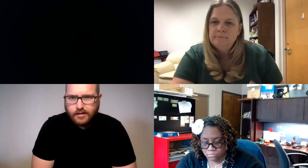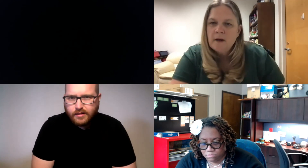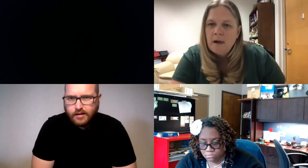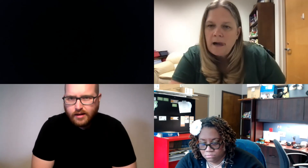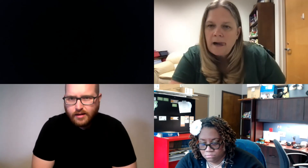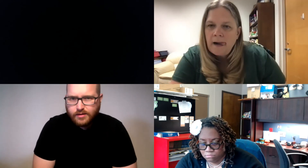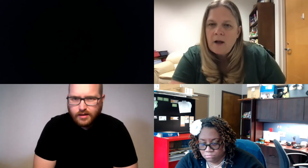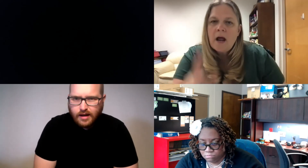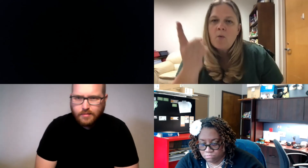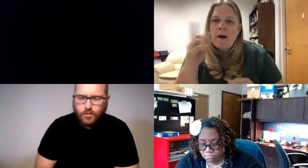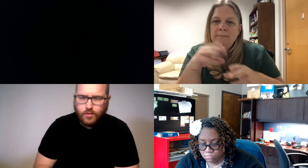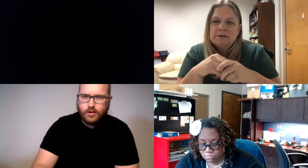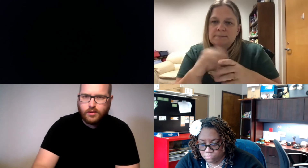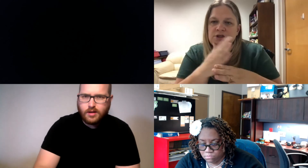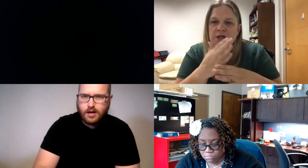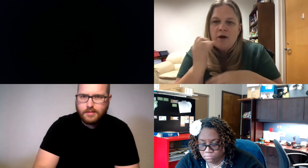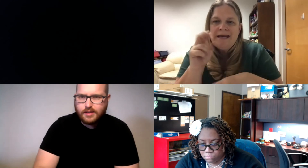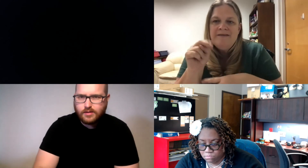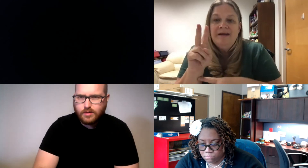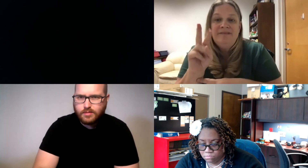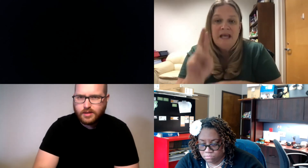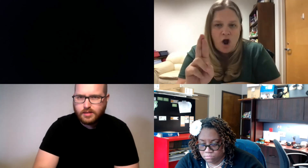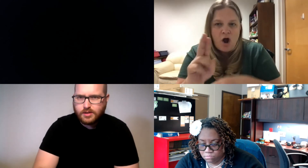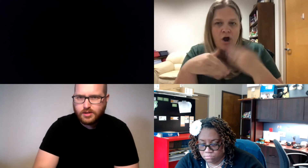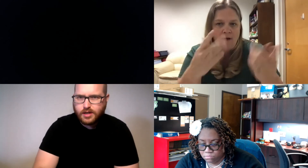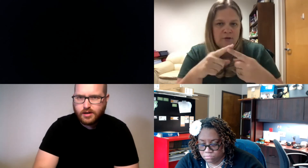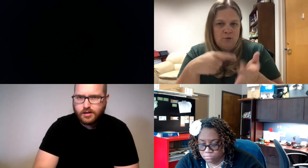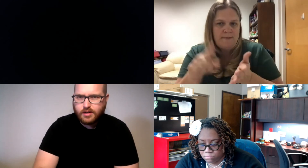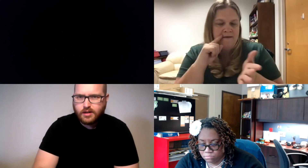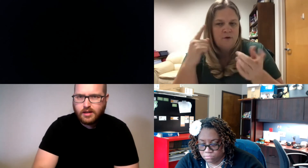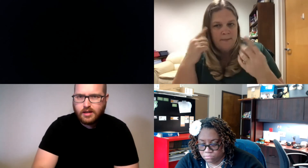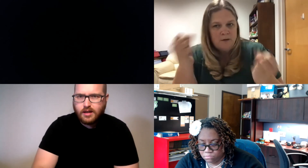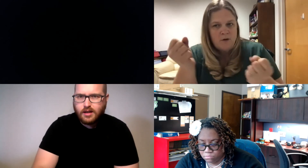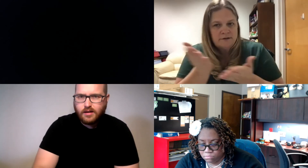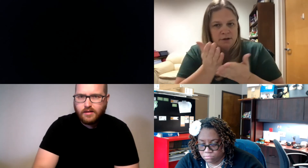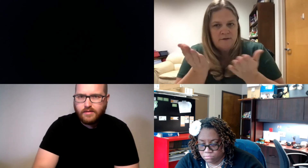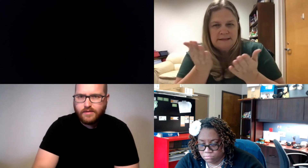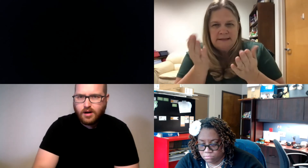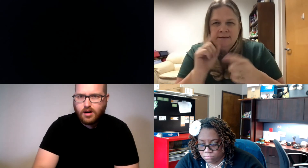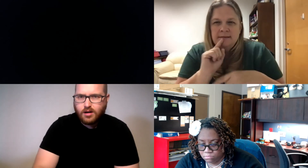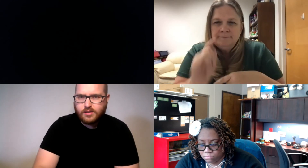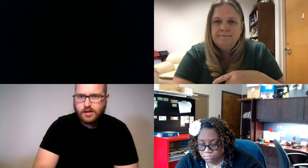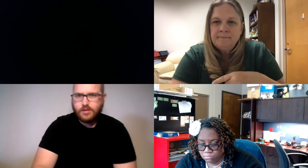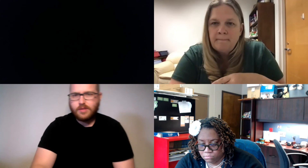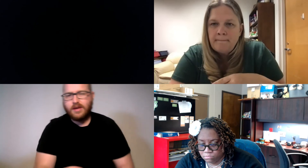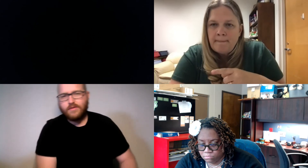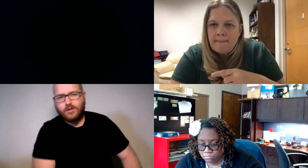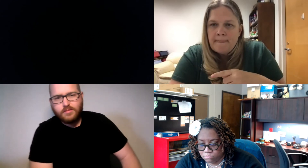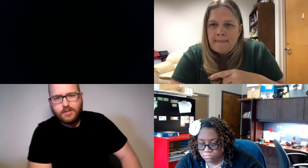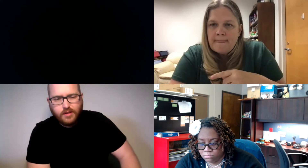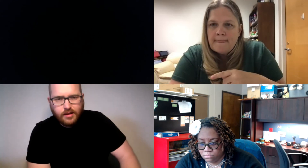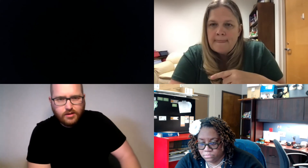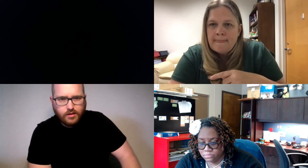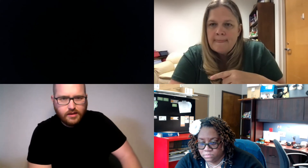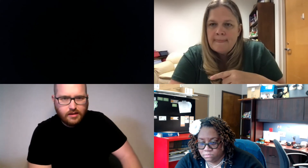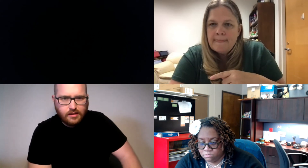Okay, and there's a lot more comments. One participant shared if VR is not willing to pay for